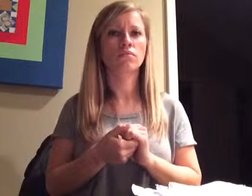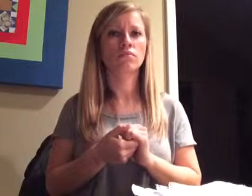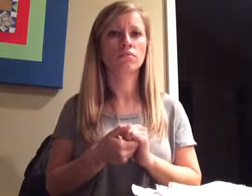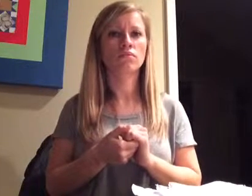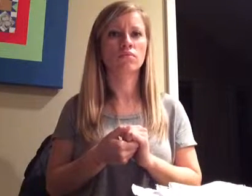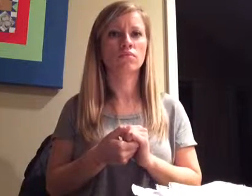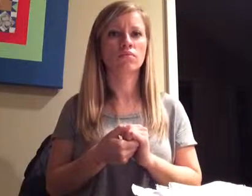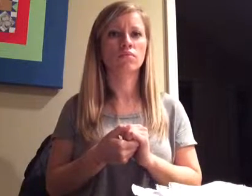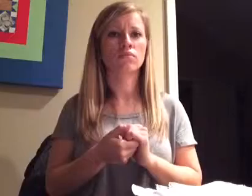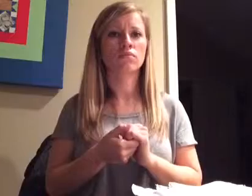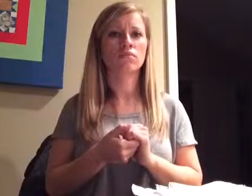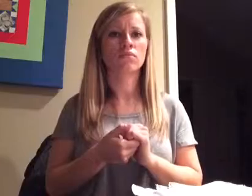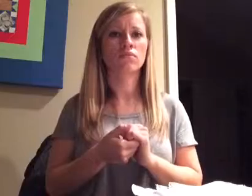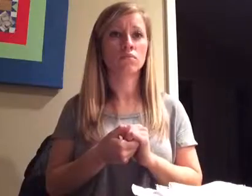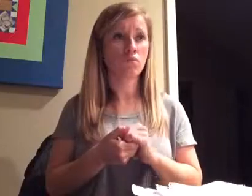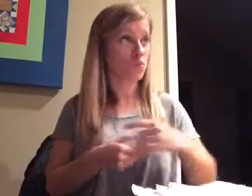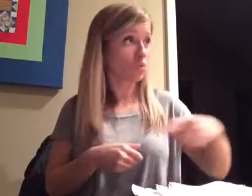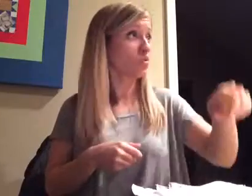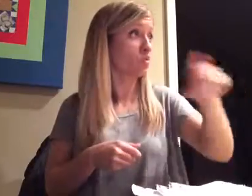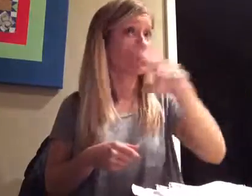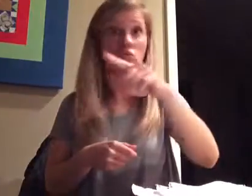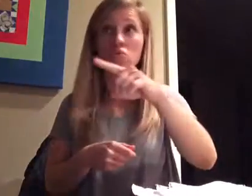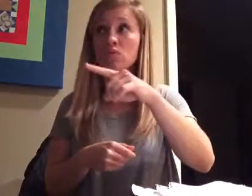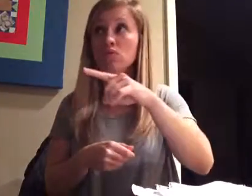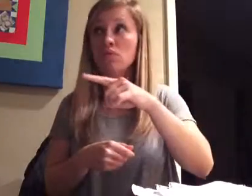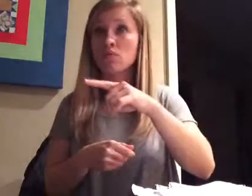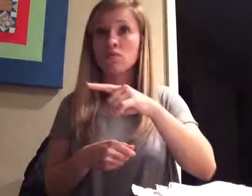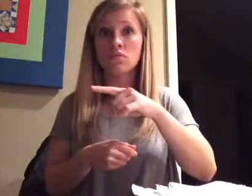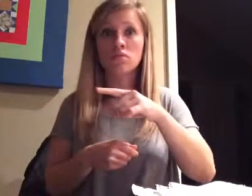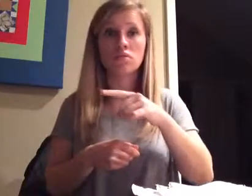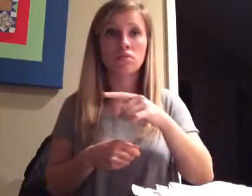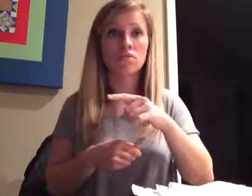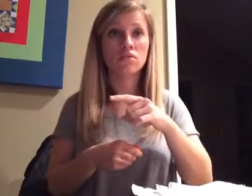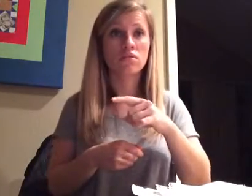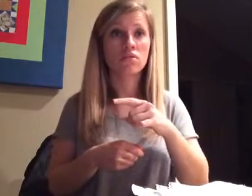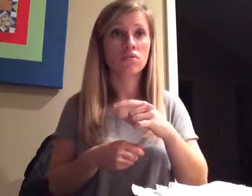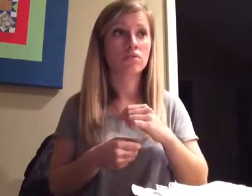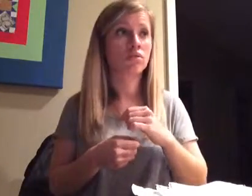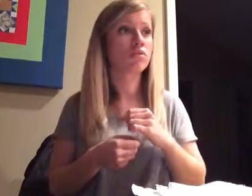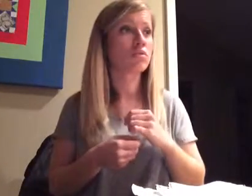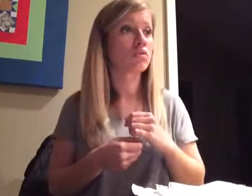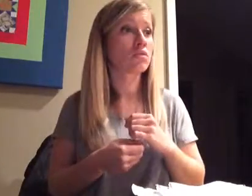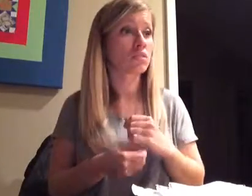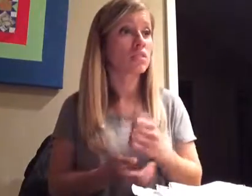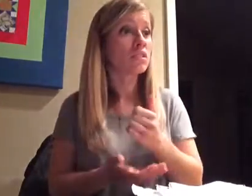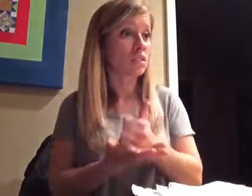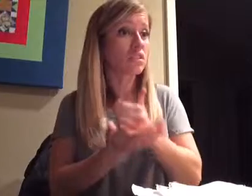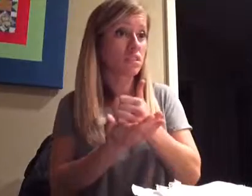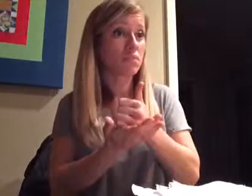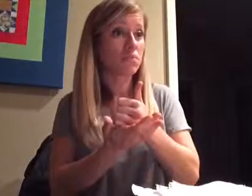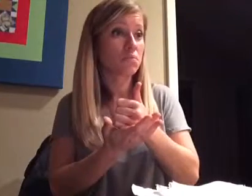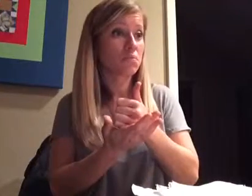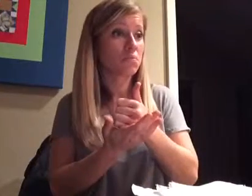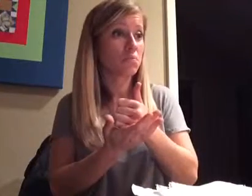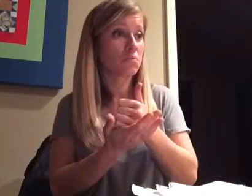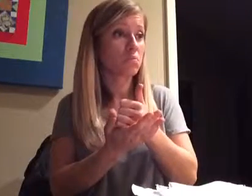Your generation has been appointed by history to deal with those problems and